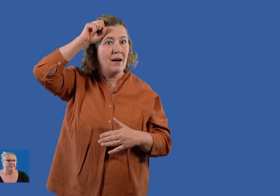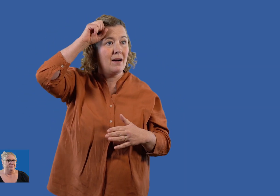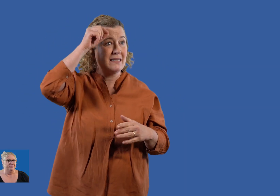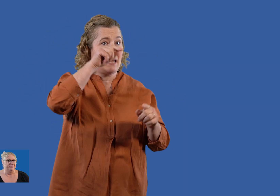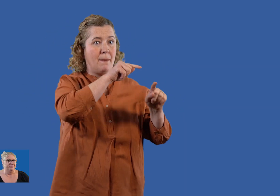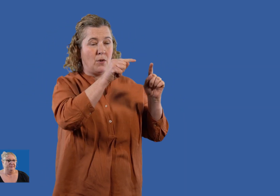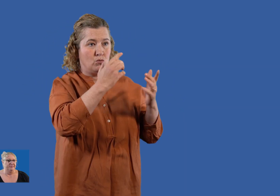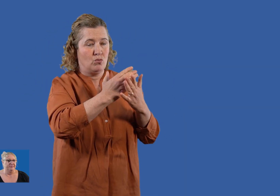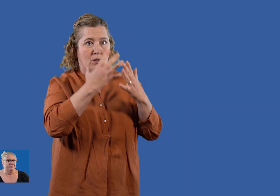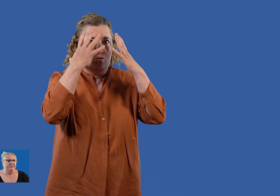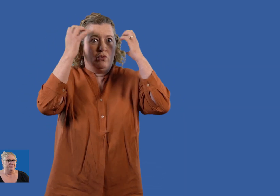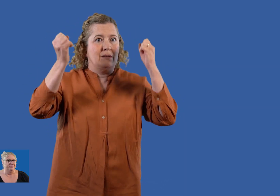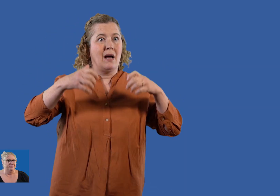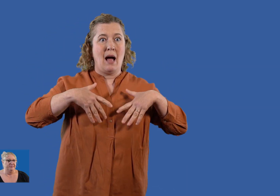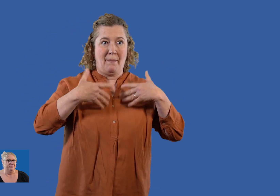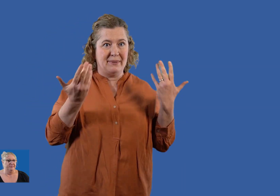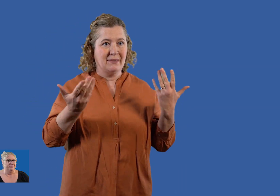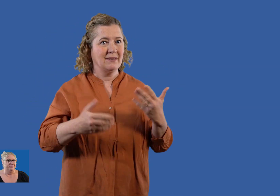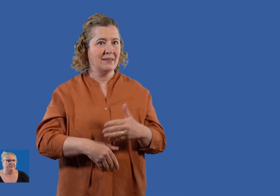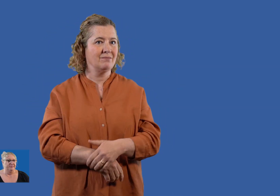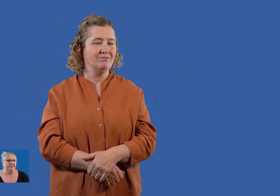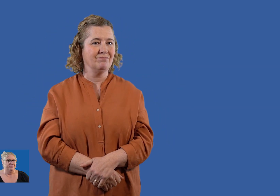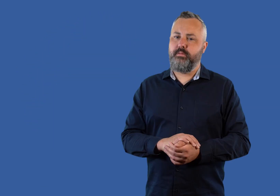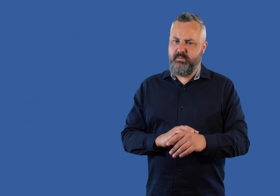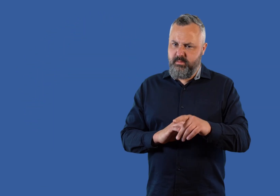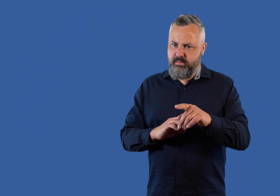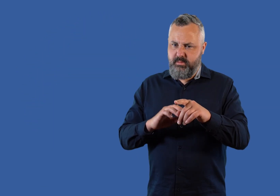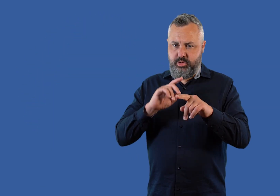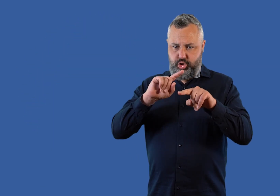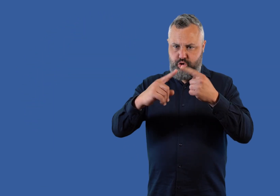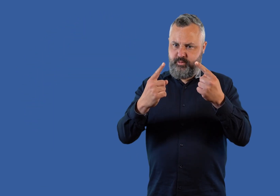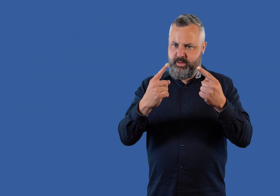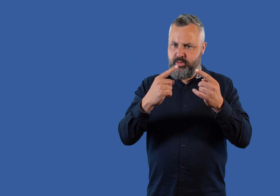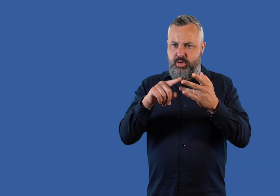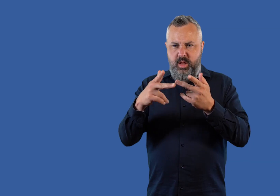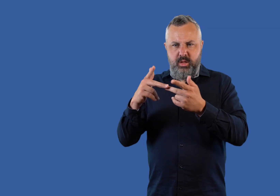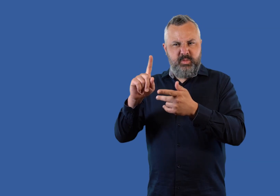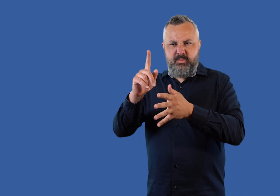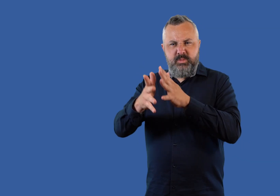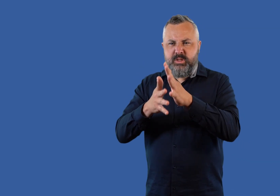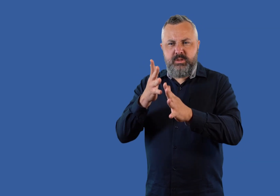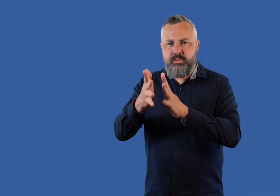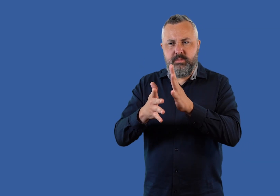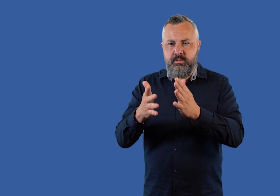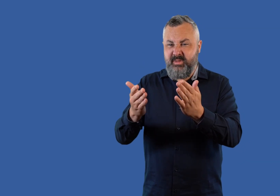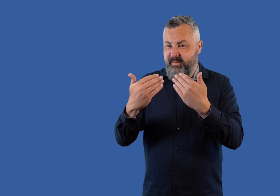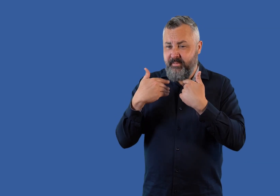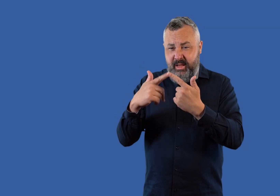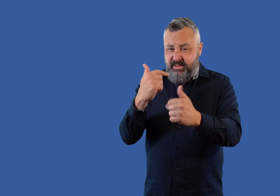and it's really important to know that it's very distressing for them. How do you mean different to others? Can you give some examples?